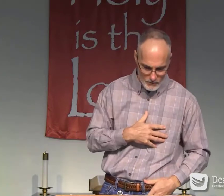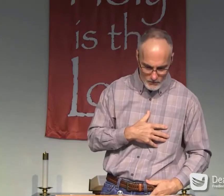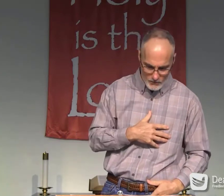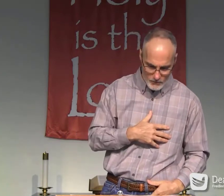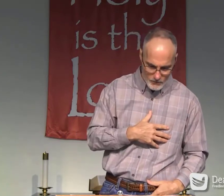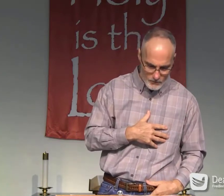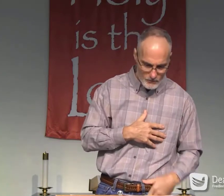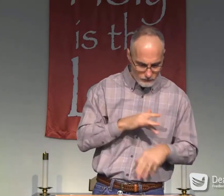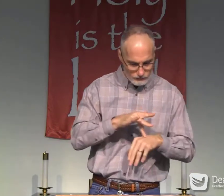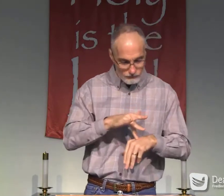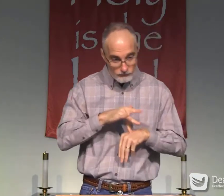Where is your heart?